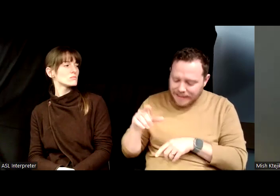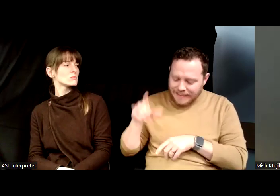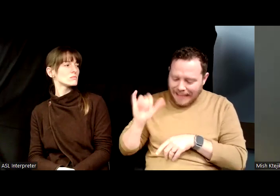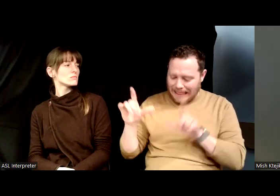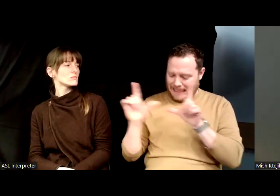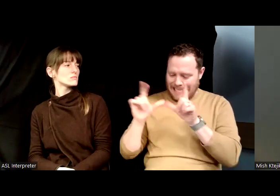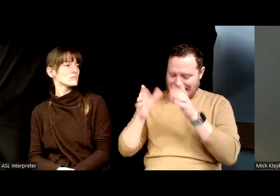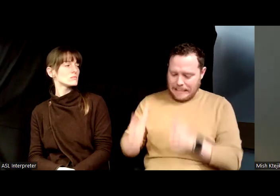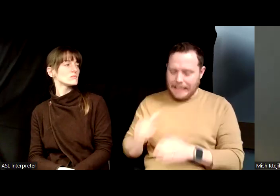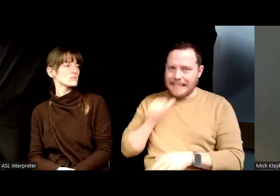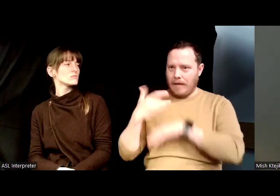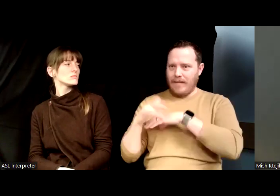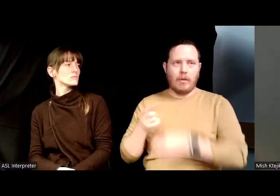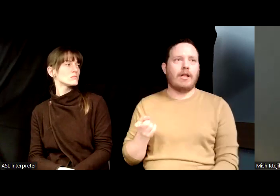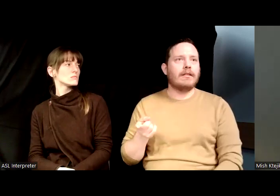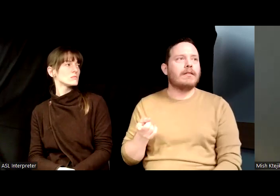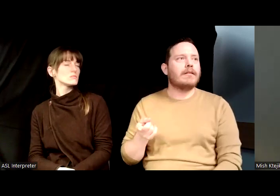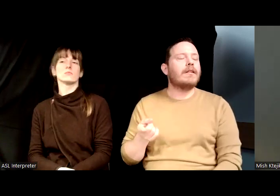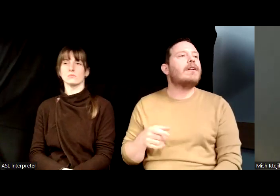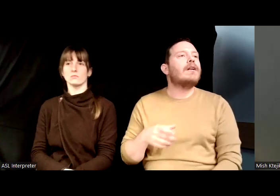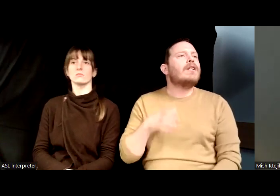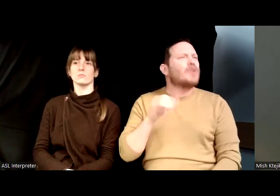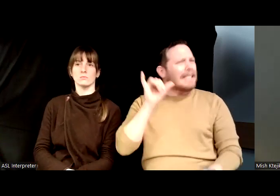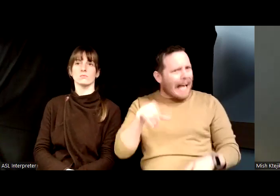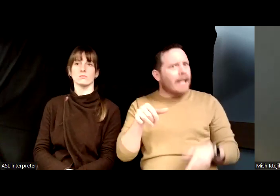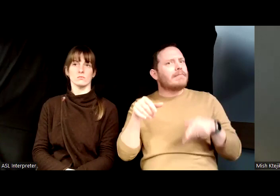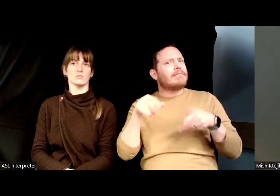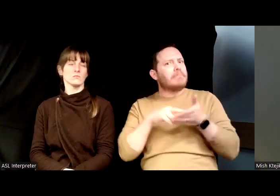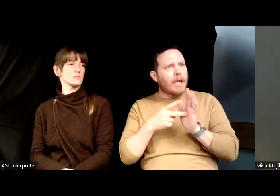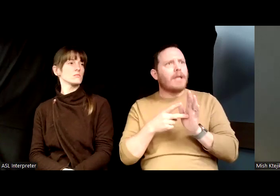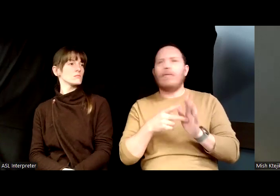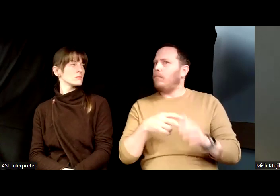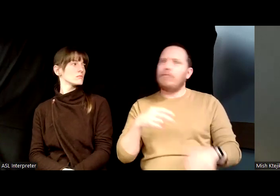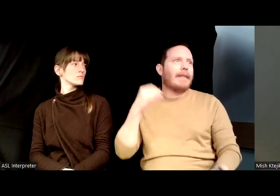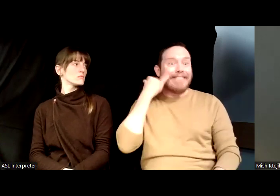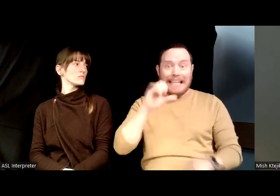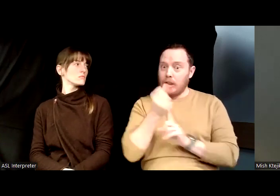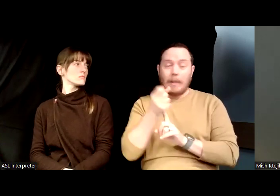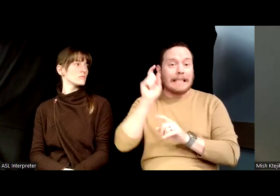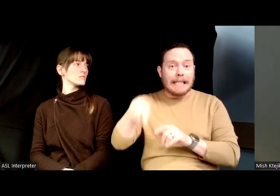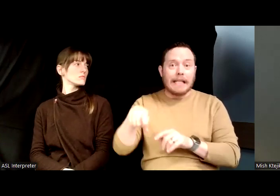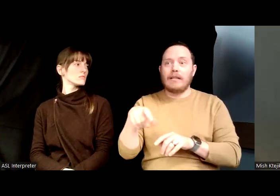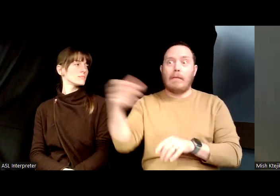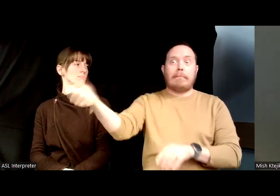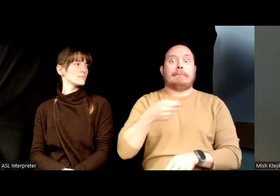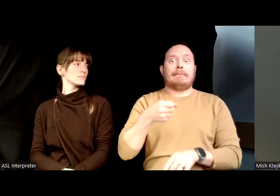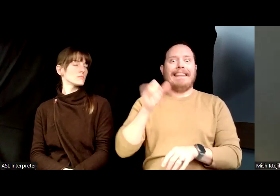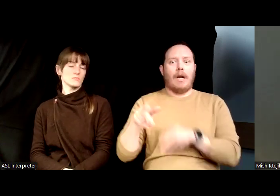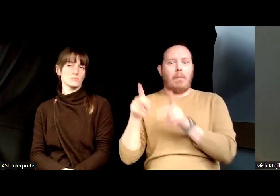during which a licensee is not available. So does that whole part,